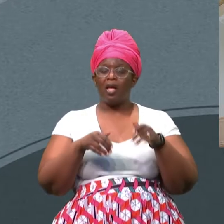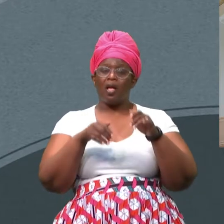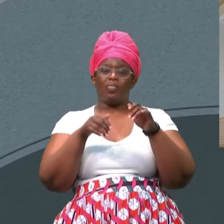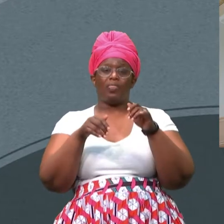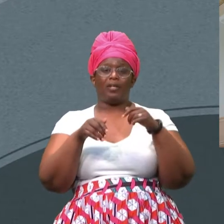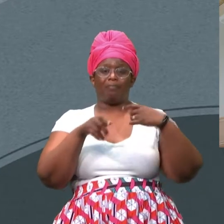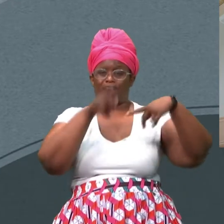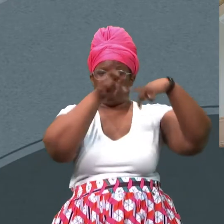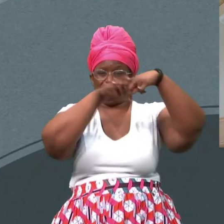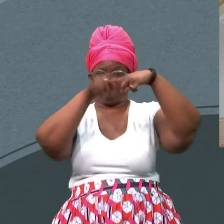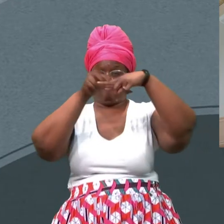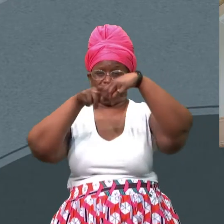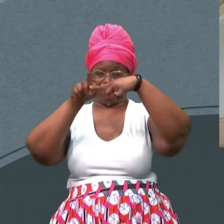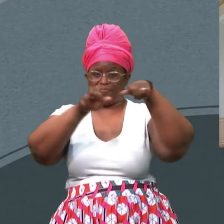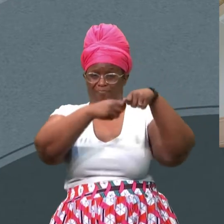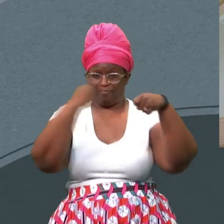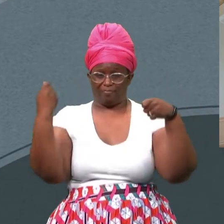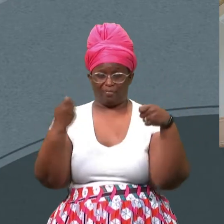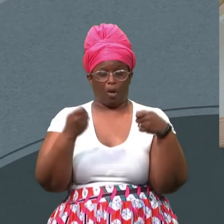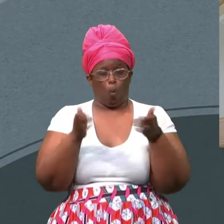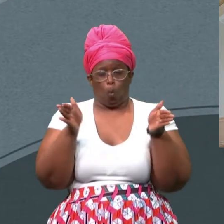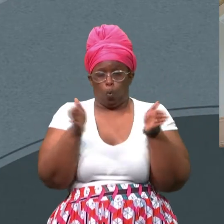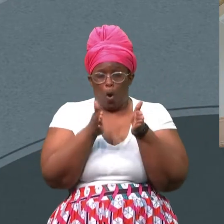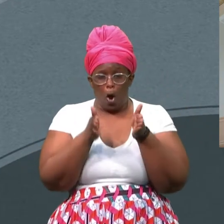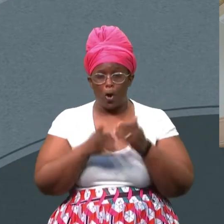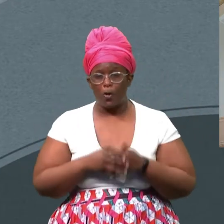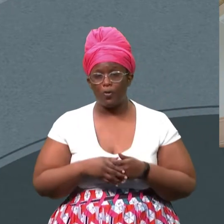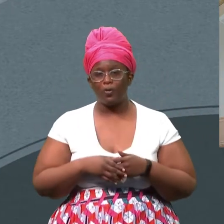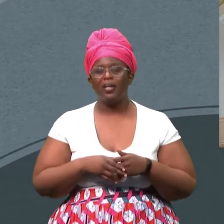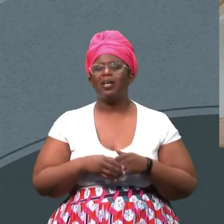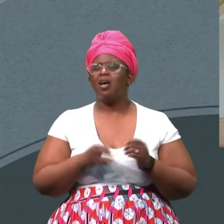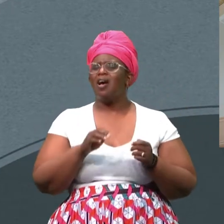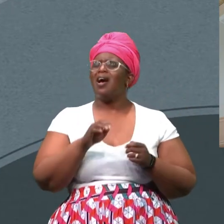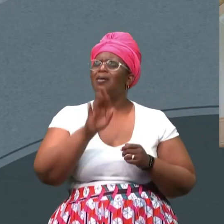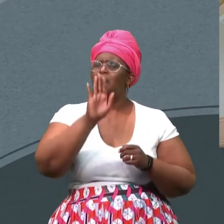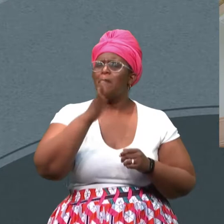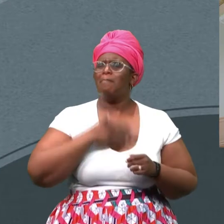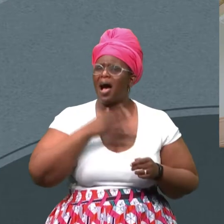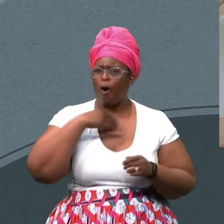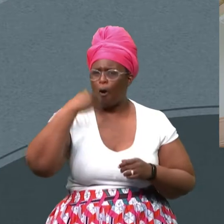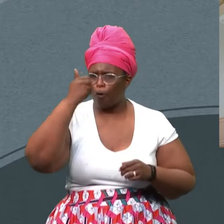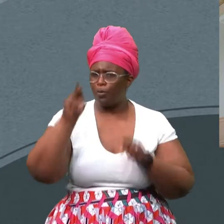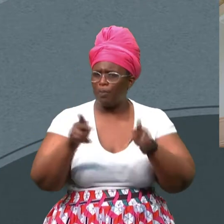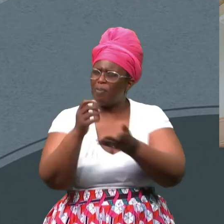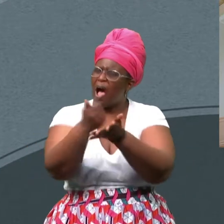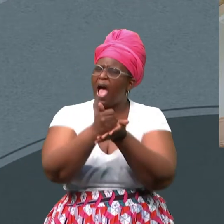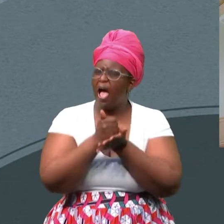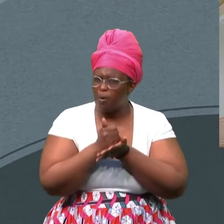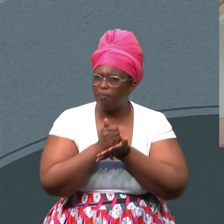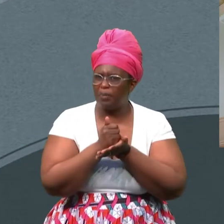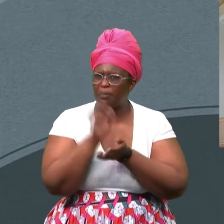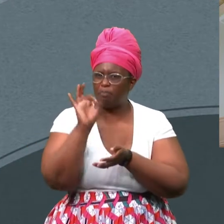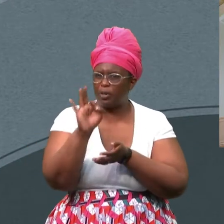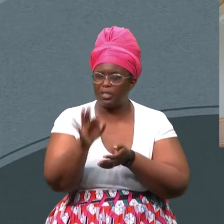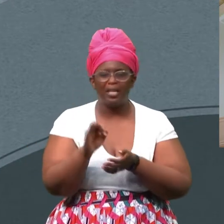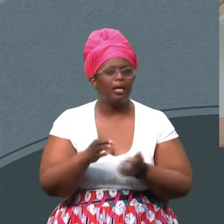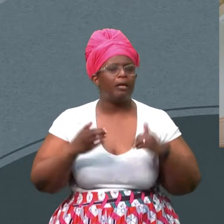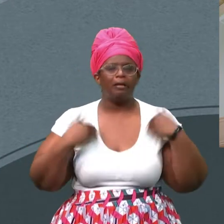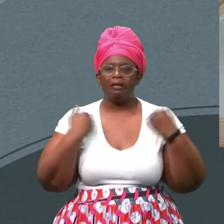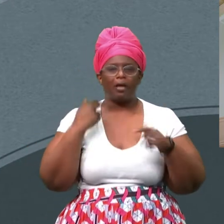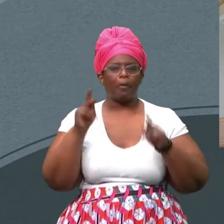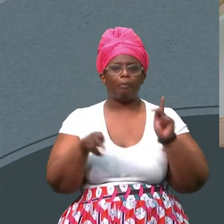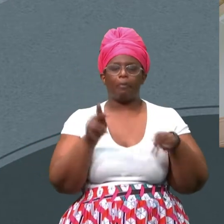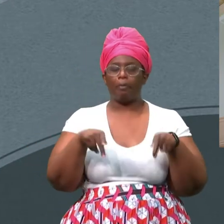I'm talking like you really didn't even hang up stuff. Where are my folk that's a little older? Because, see, my young people can't even relate to what I'm about to